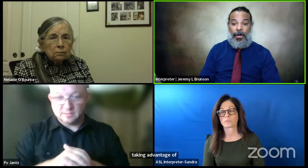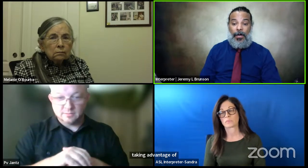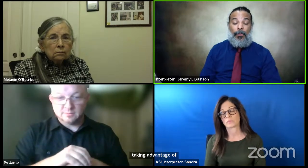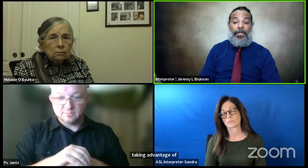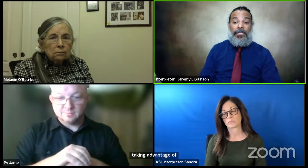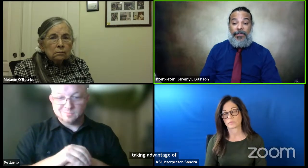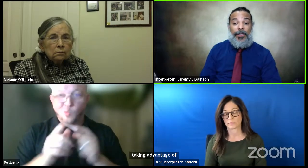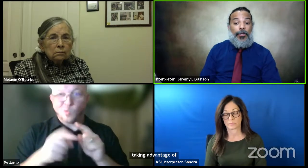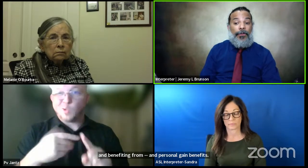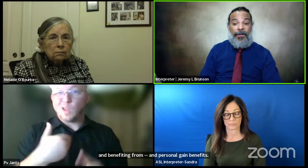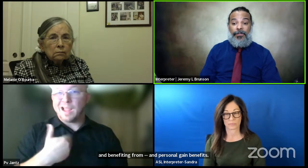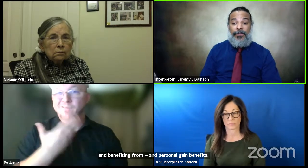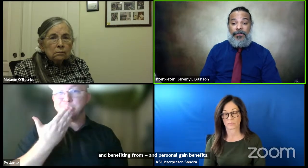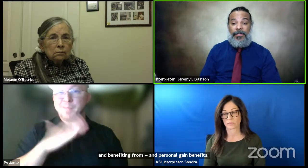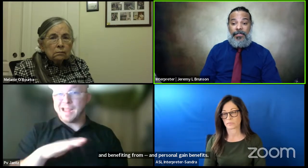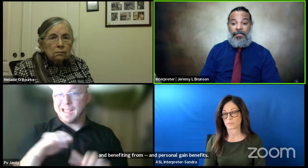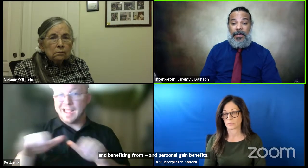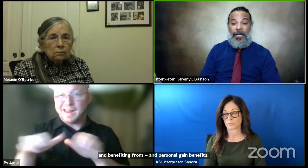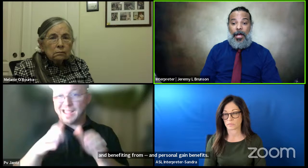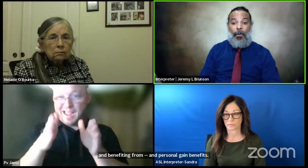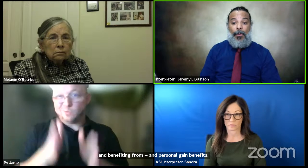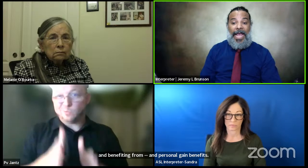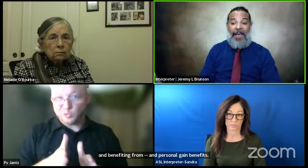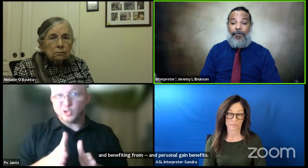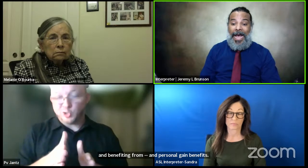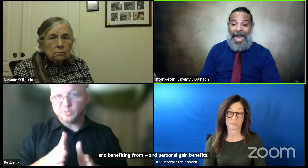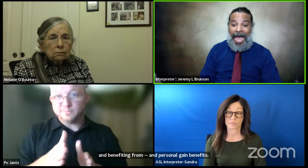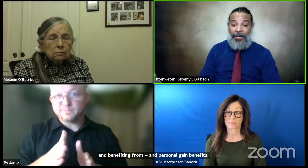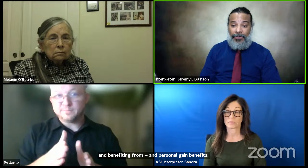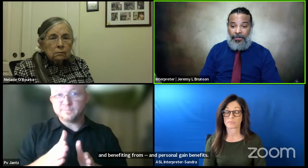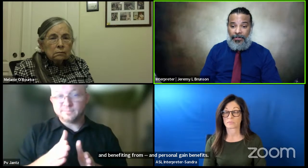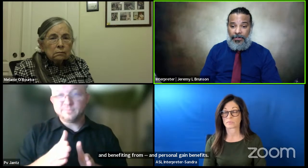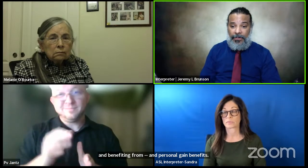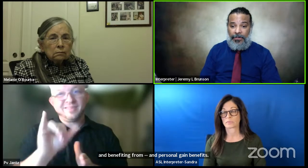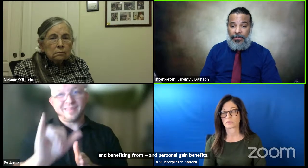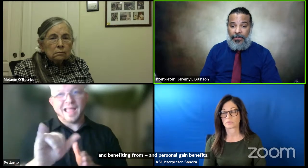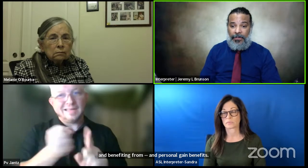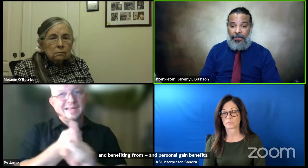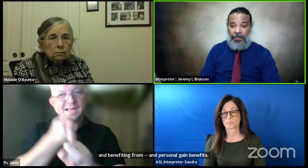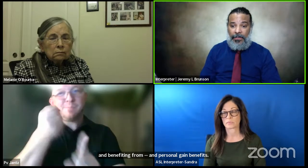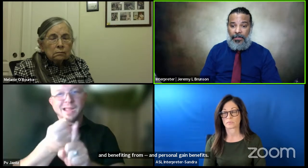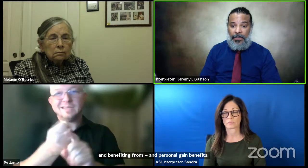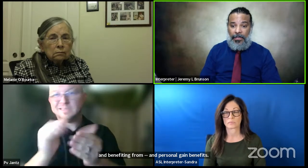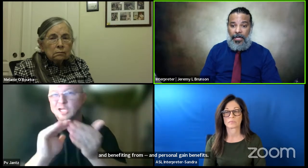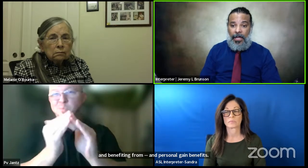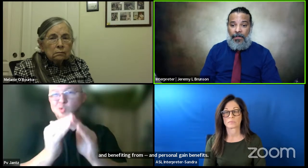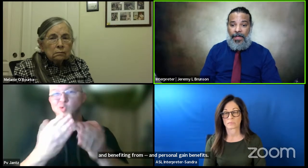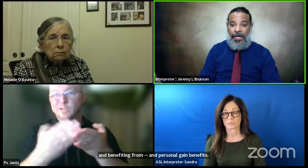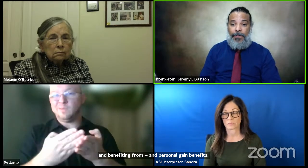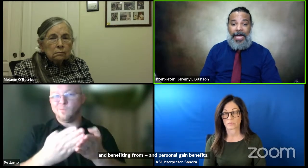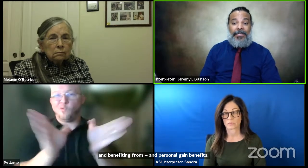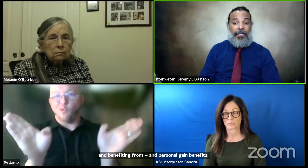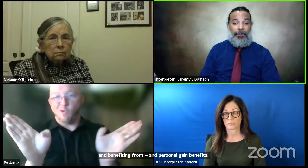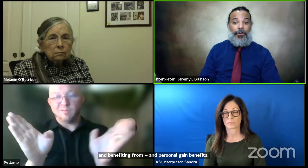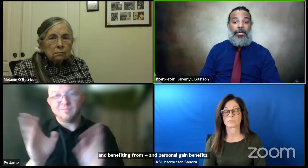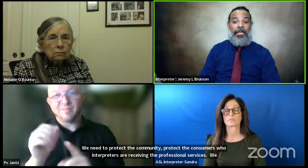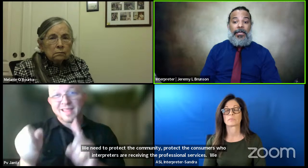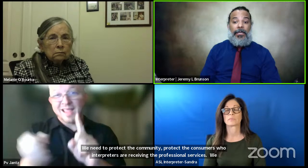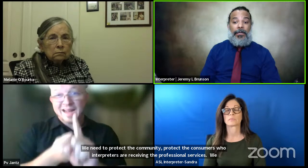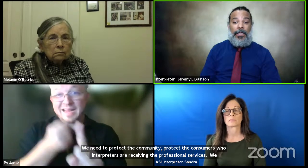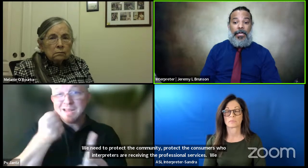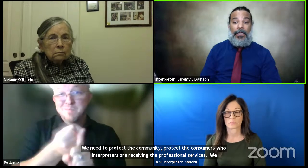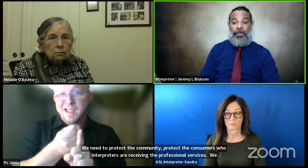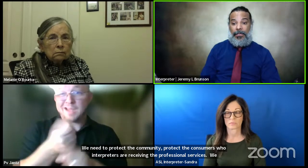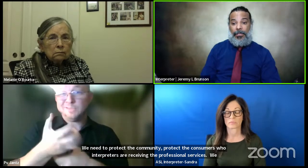interpreters are receiving your professional services. When we have bad actors that impacts the